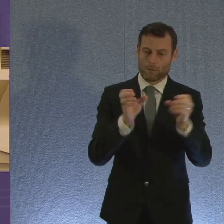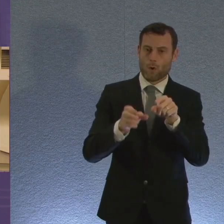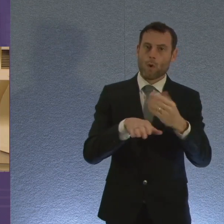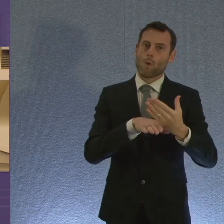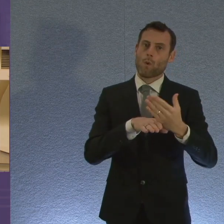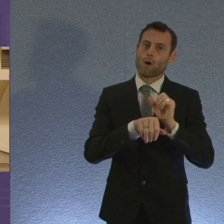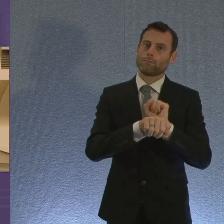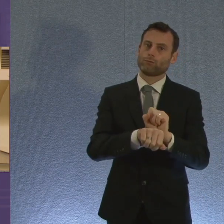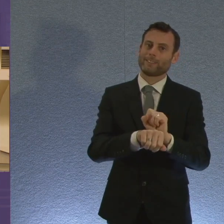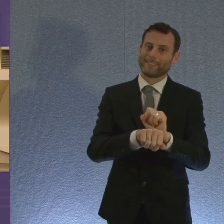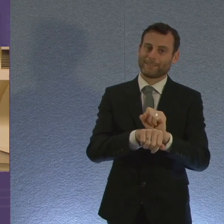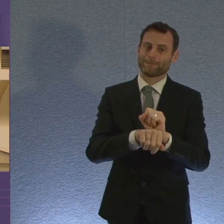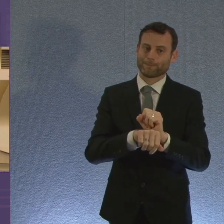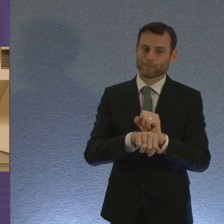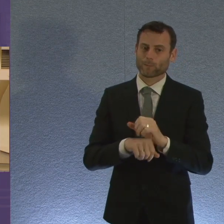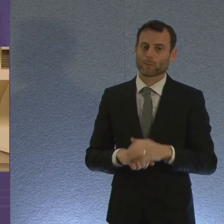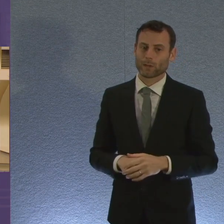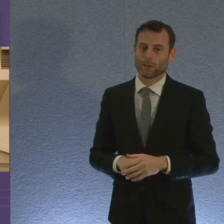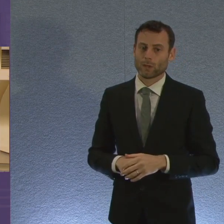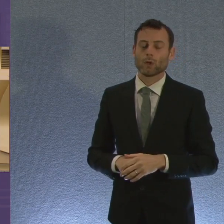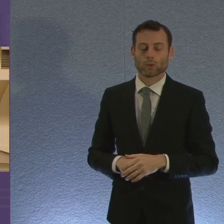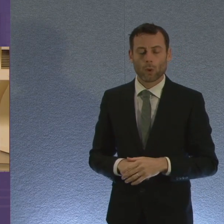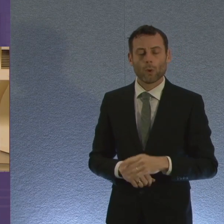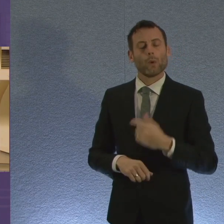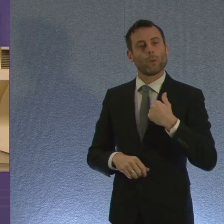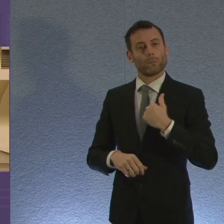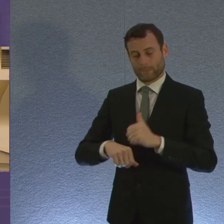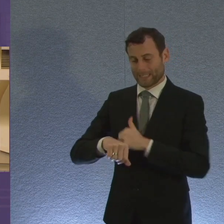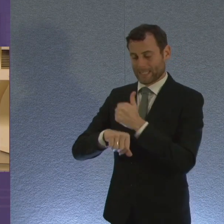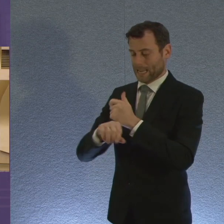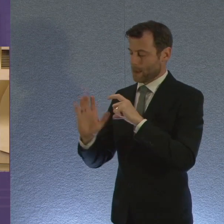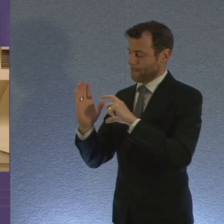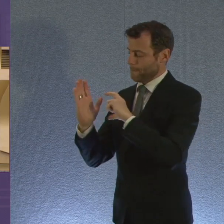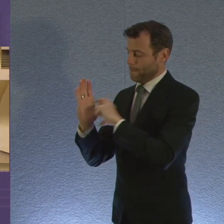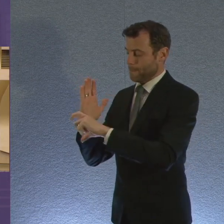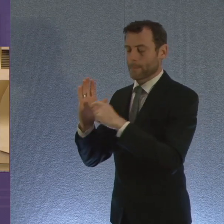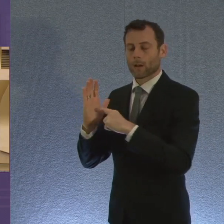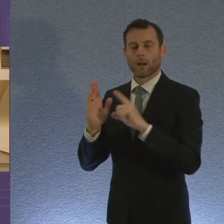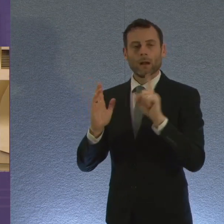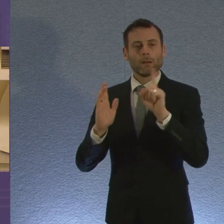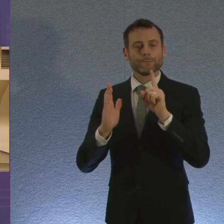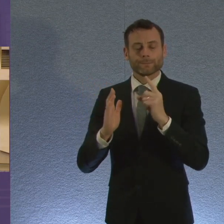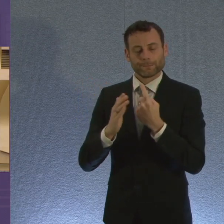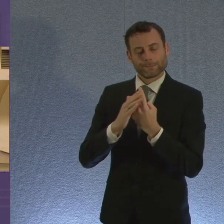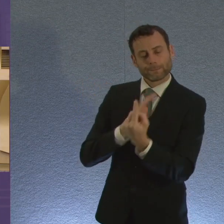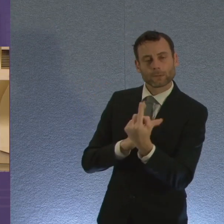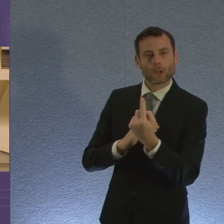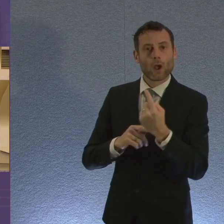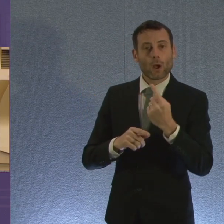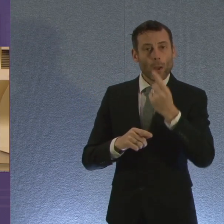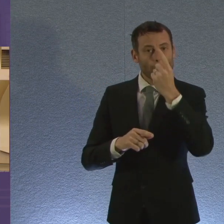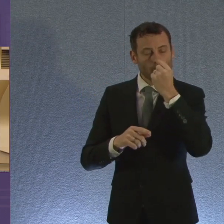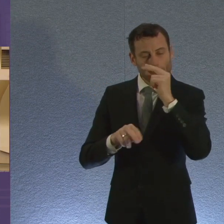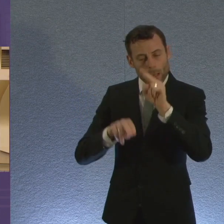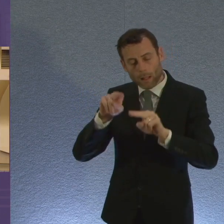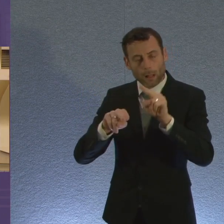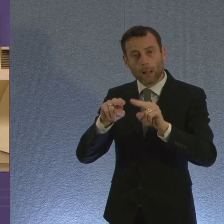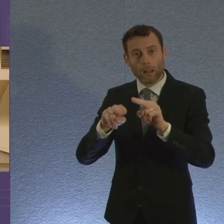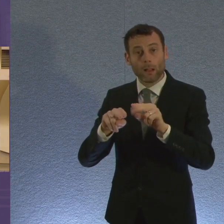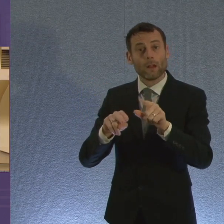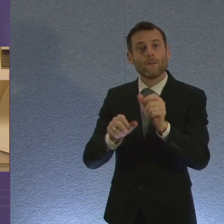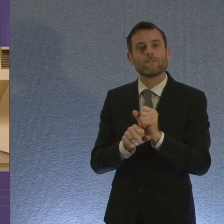of a bespoke system for early release. This is similar to the emergency release powers the UK government already has. I should stress